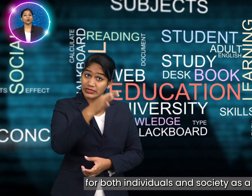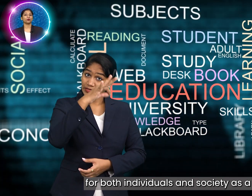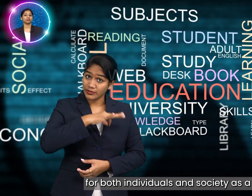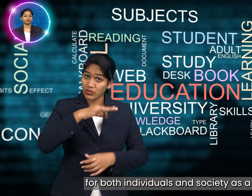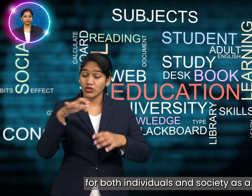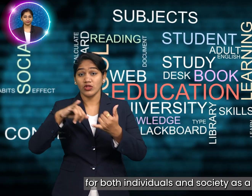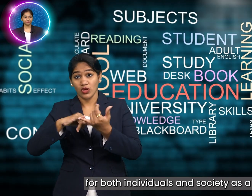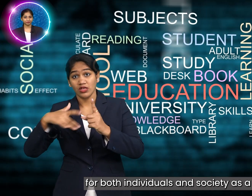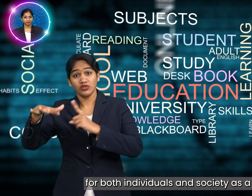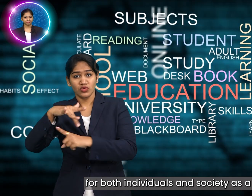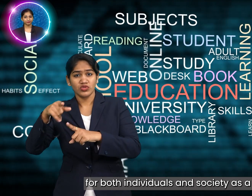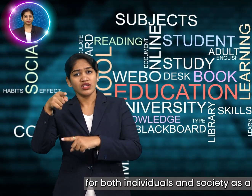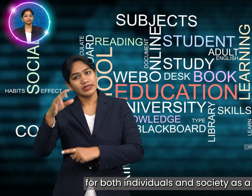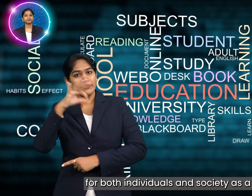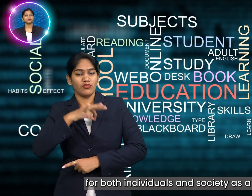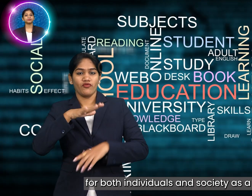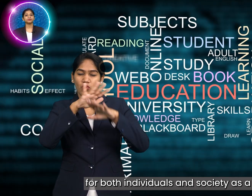a whole,